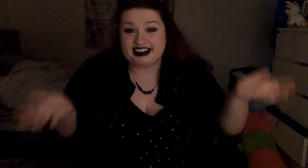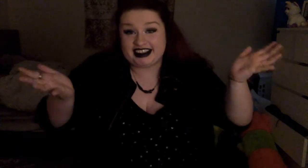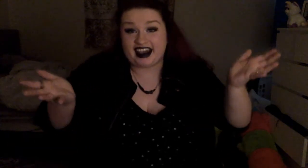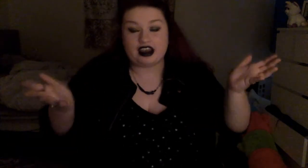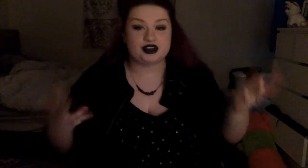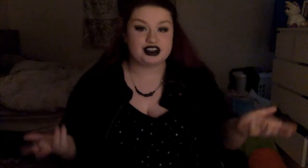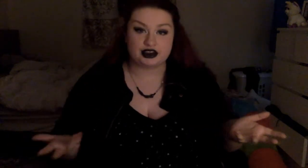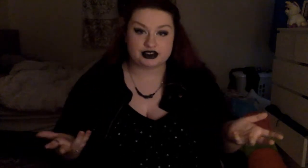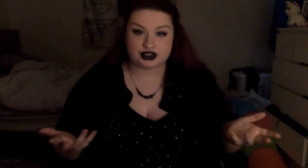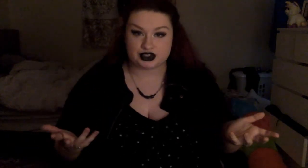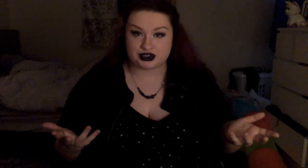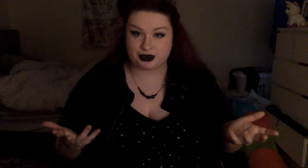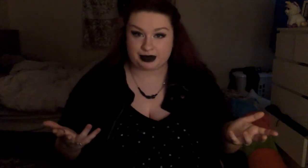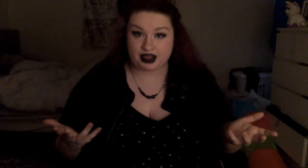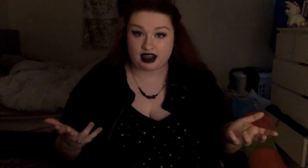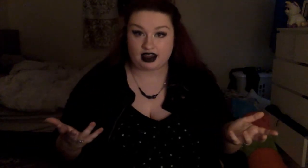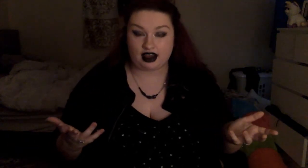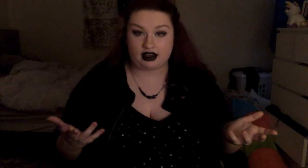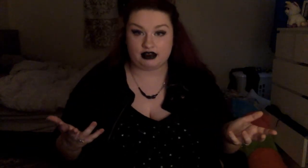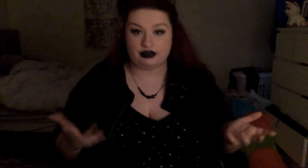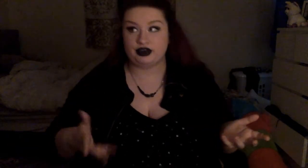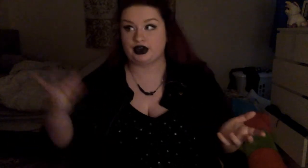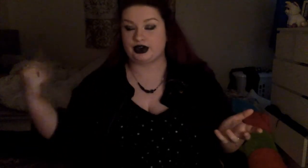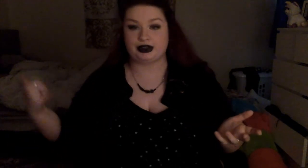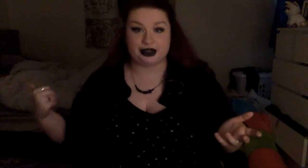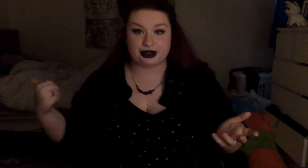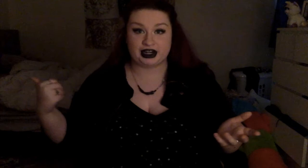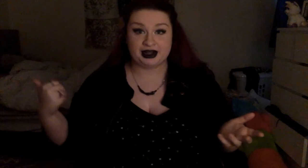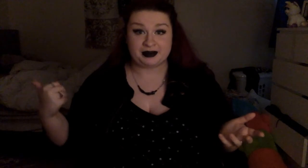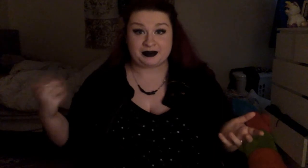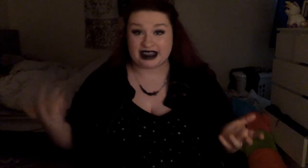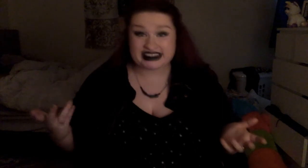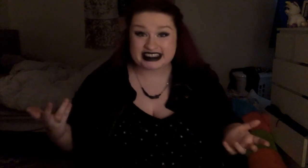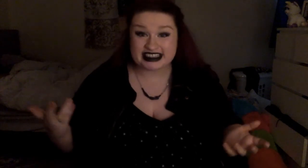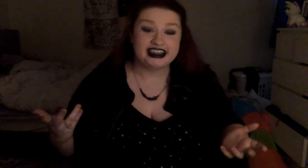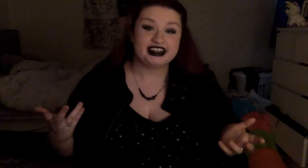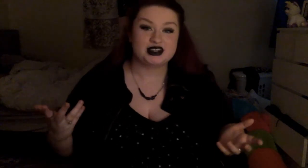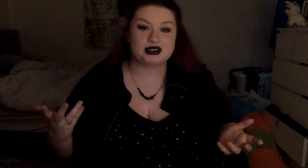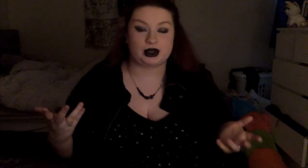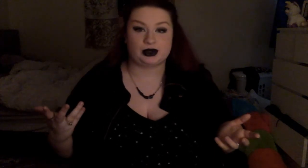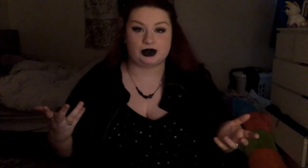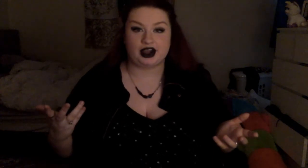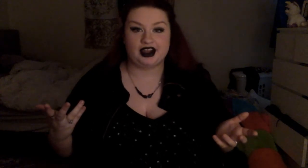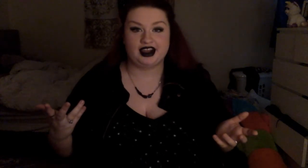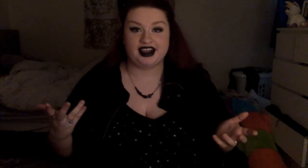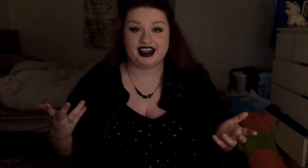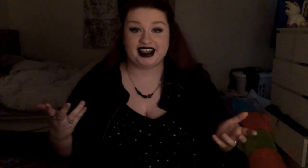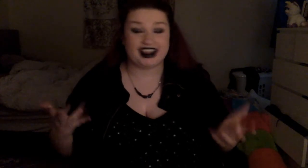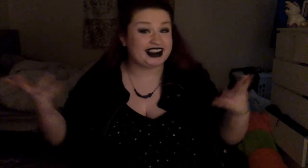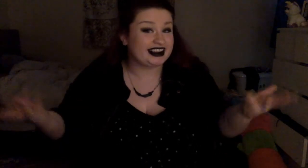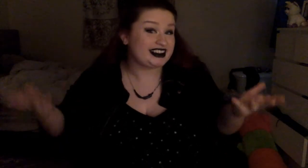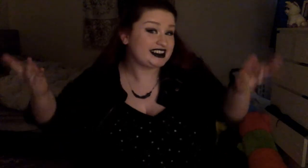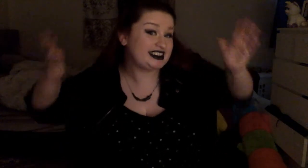Yeah, everything else is just a repeat of earlier bits. So,